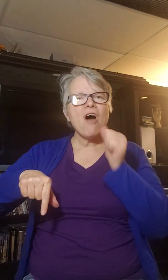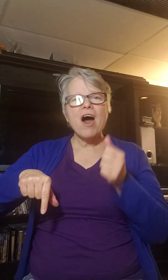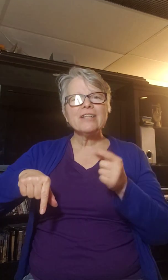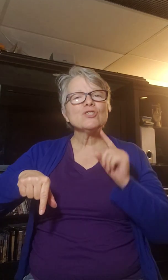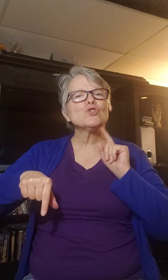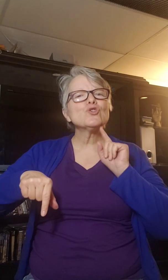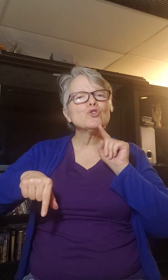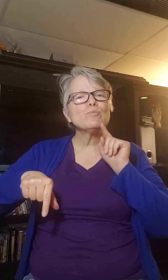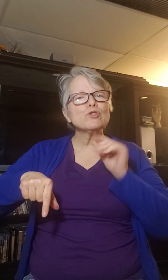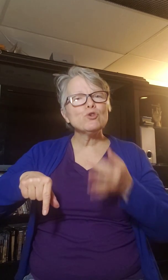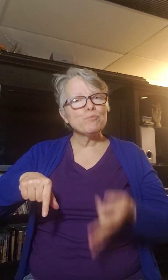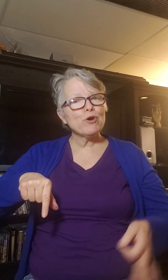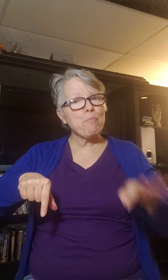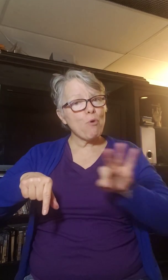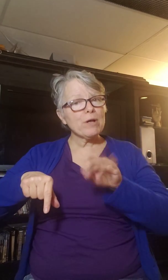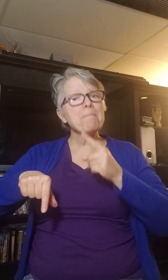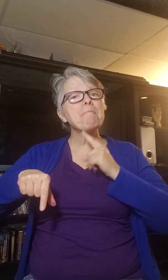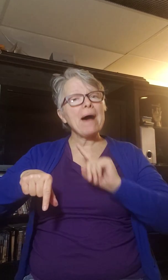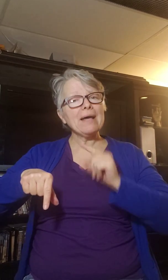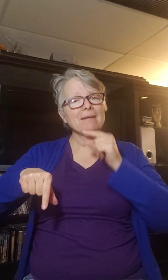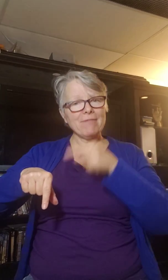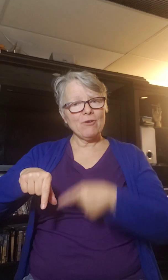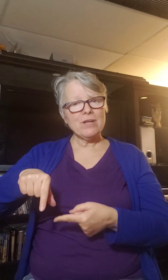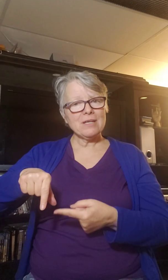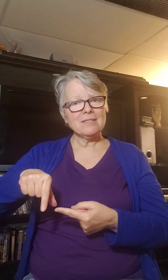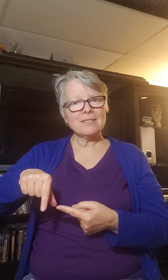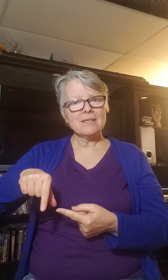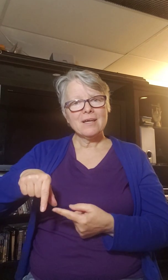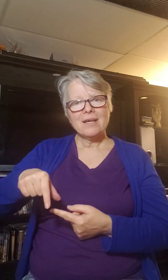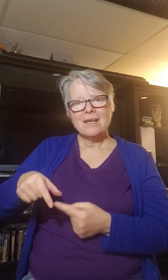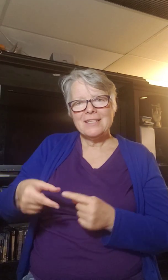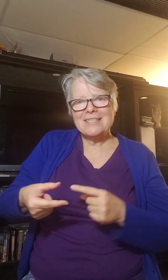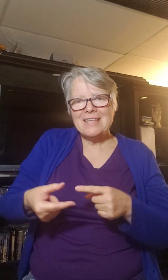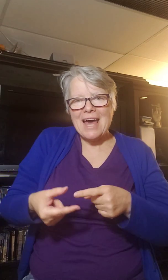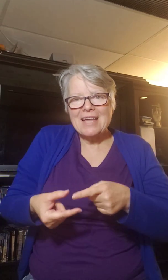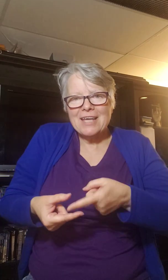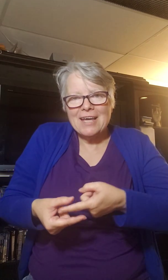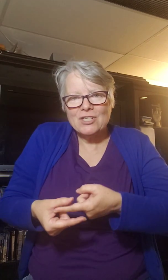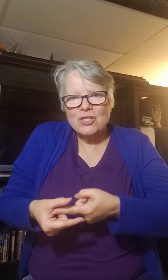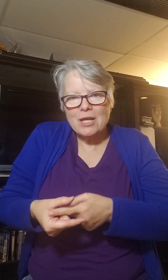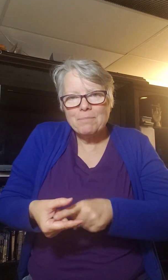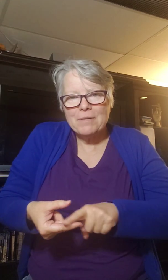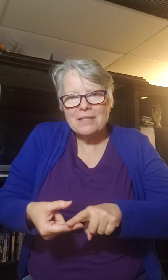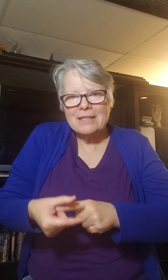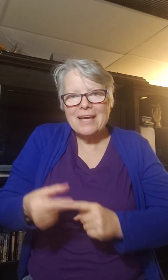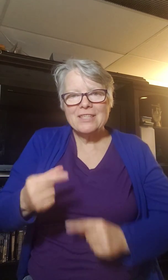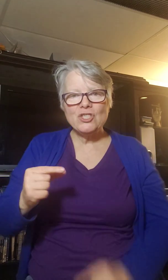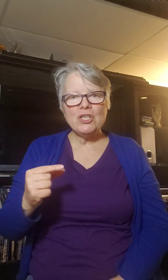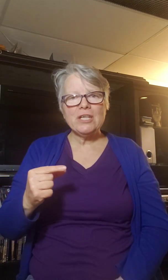Not super, super important, but there it is. It's that hand shape, like the G.